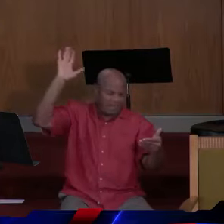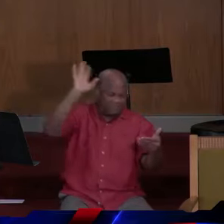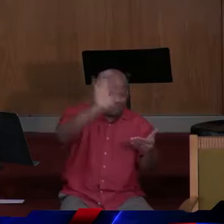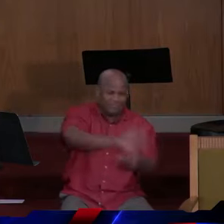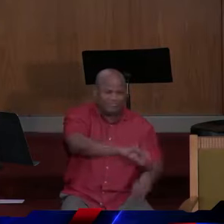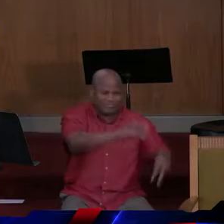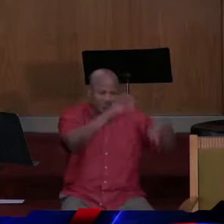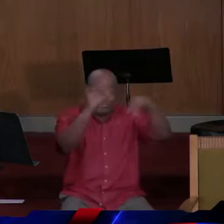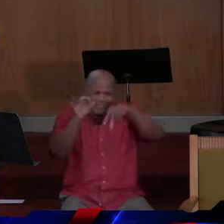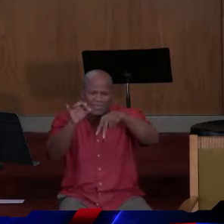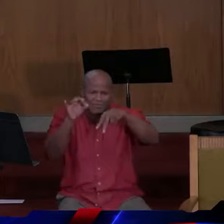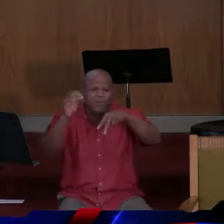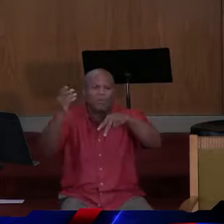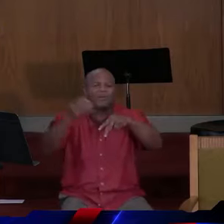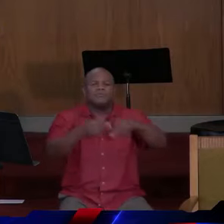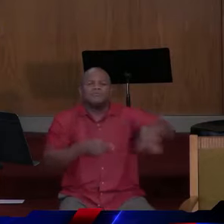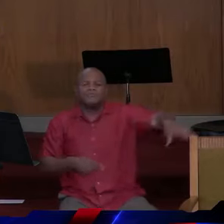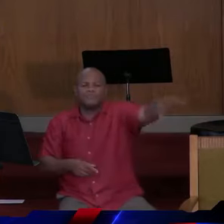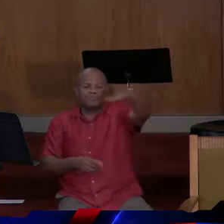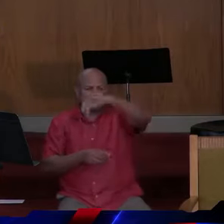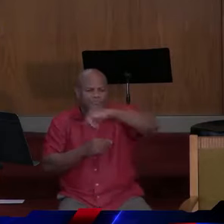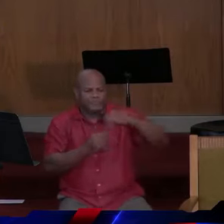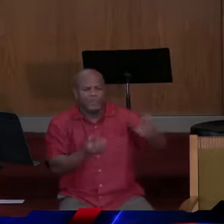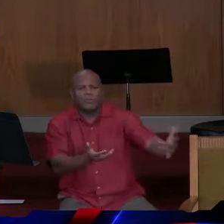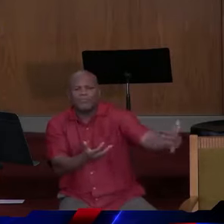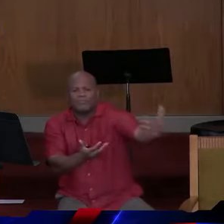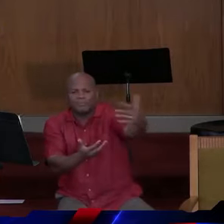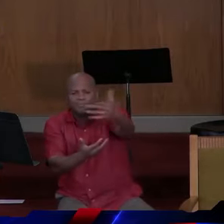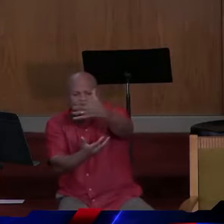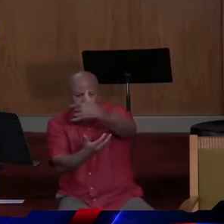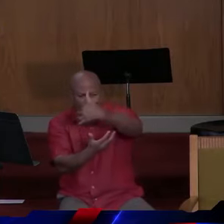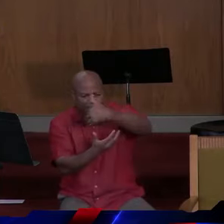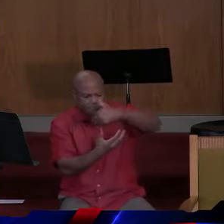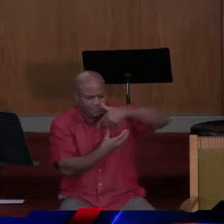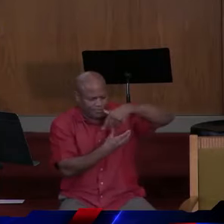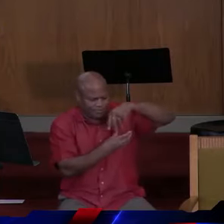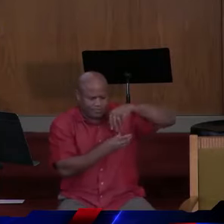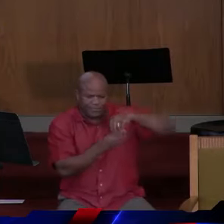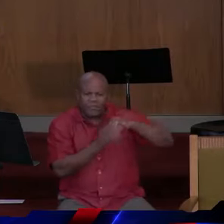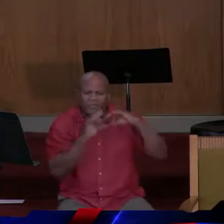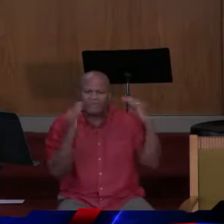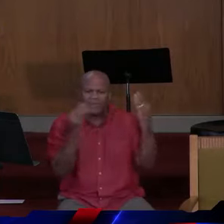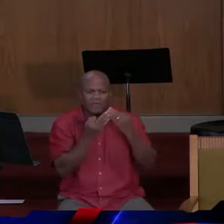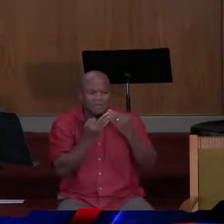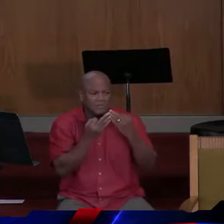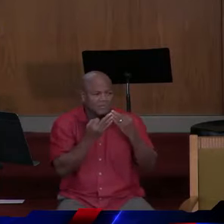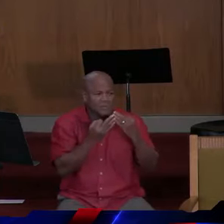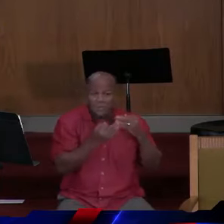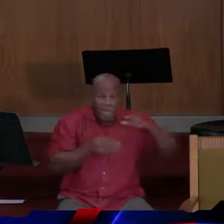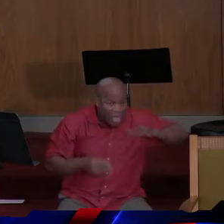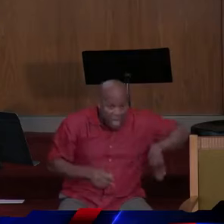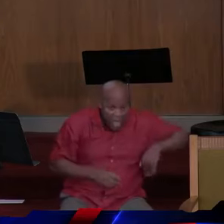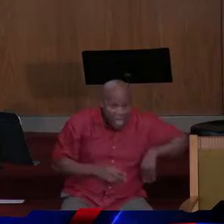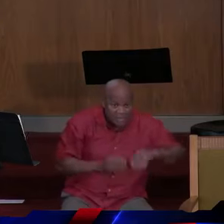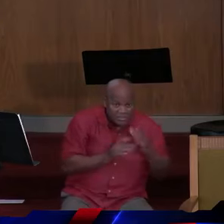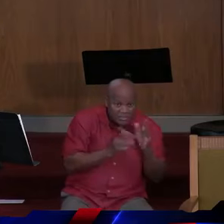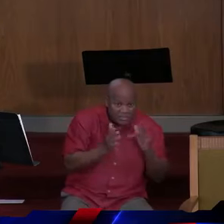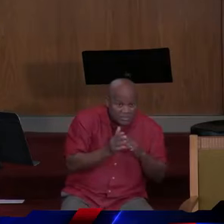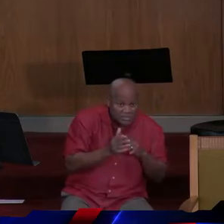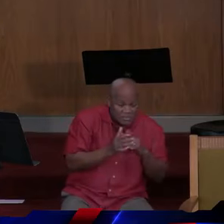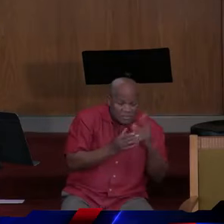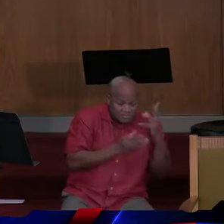that, if you haven't received that and believed that and invited him into your heart, today could be the first day for the rest of your